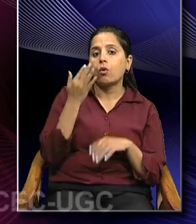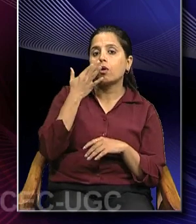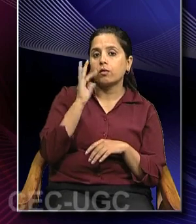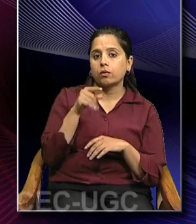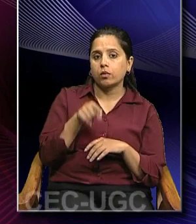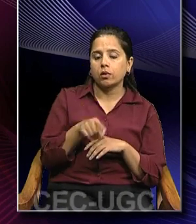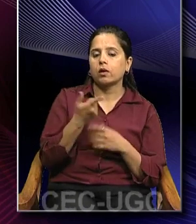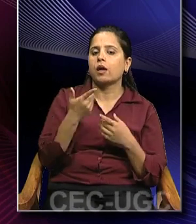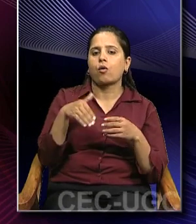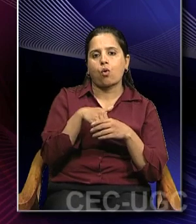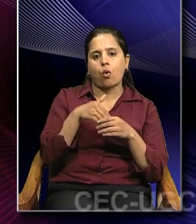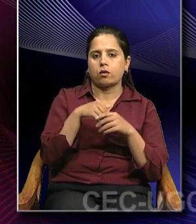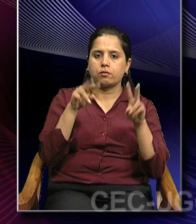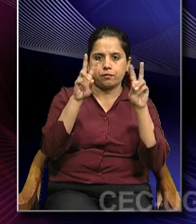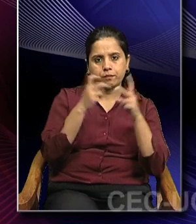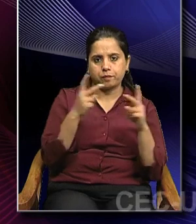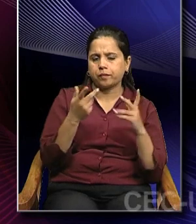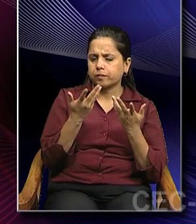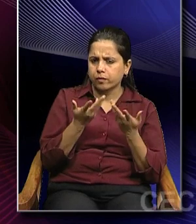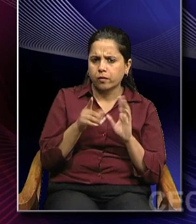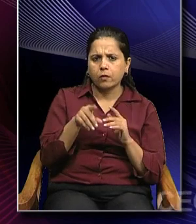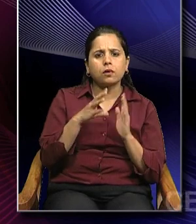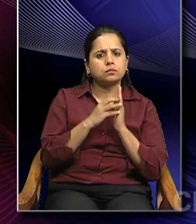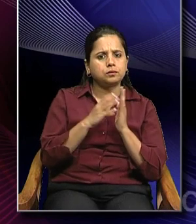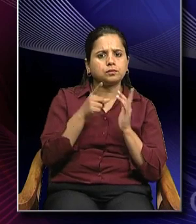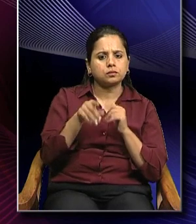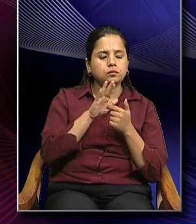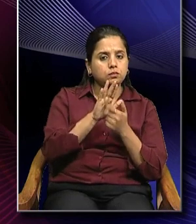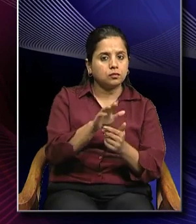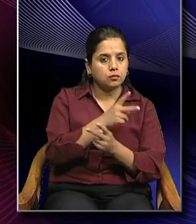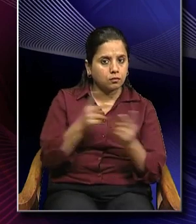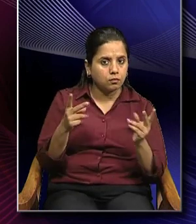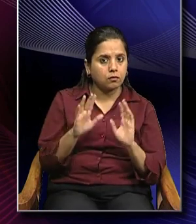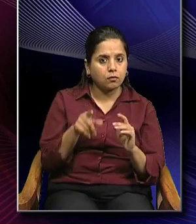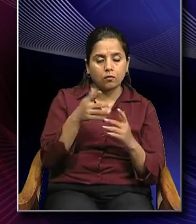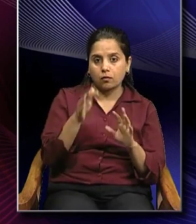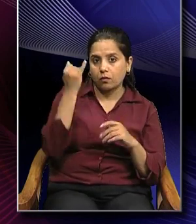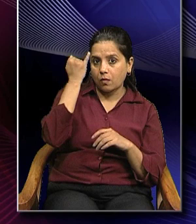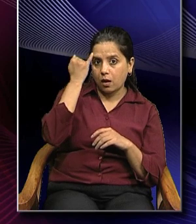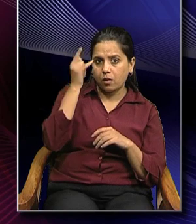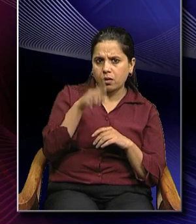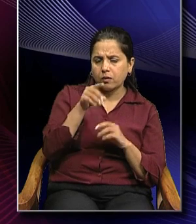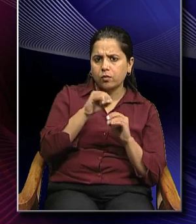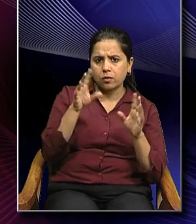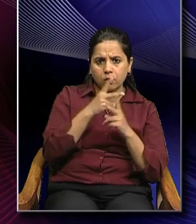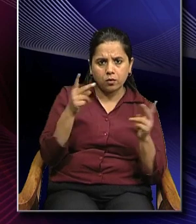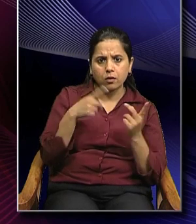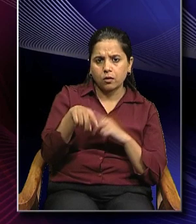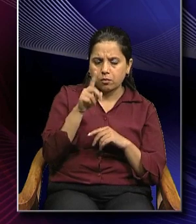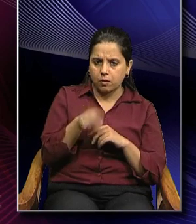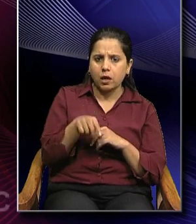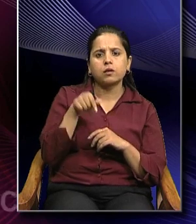called contextual. Whatever advertisement you are showing, whatever ideas you are flashing, that need to be